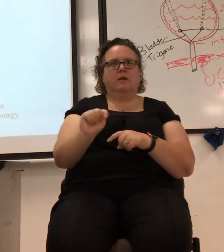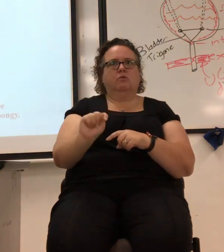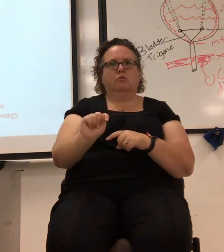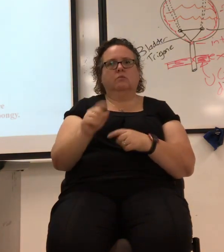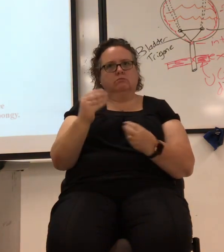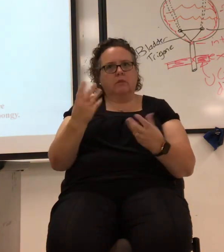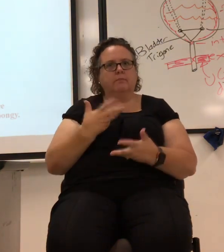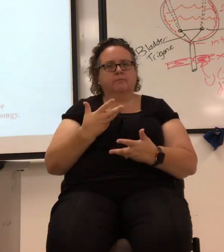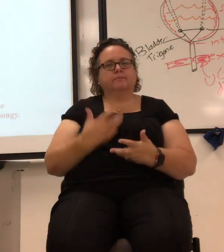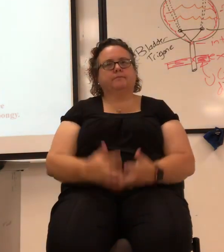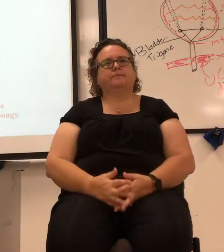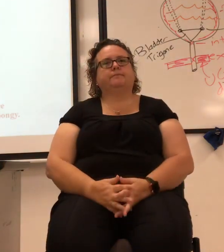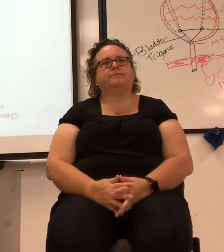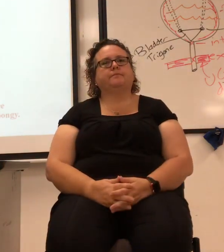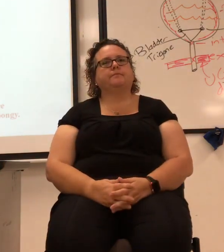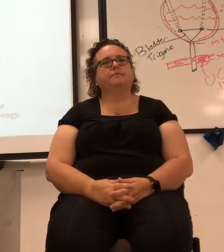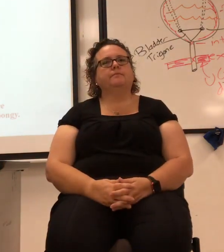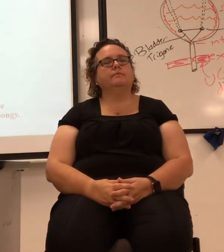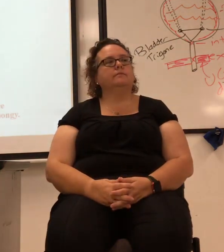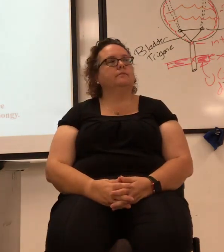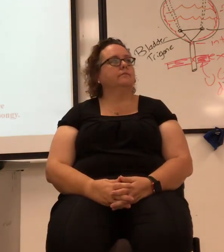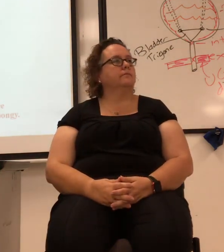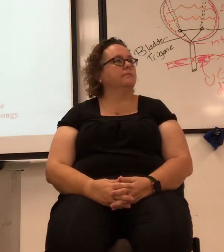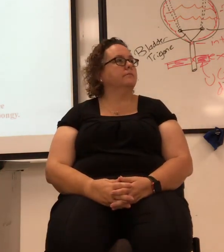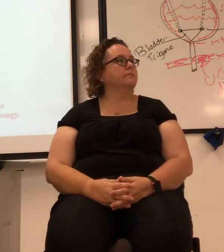Okay, just keep filling that thing up.